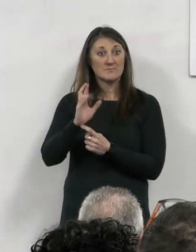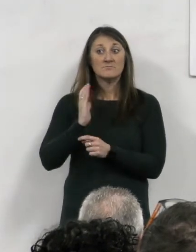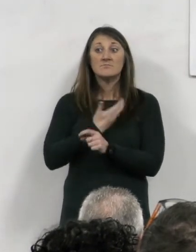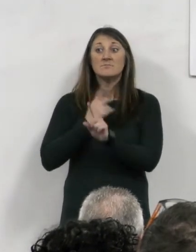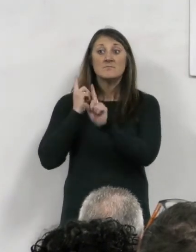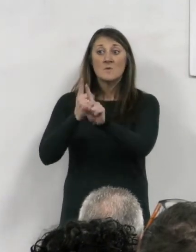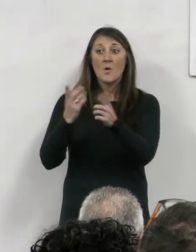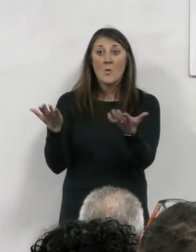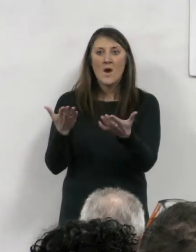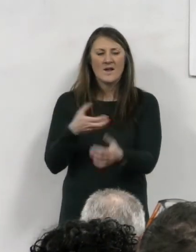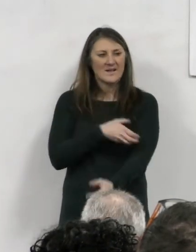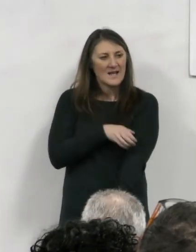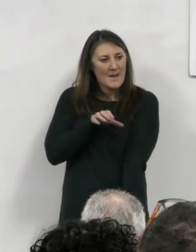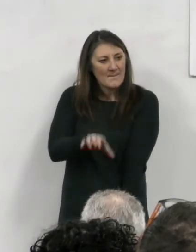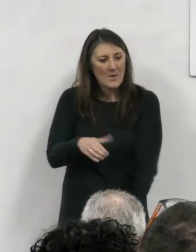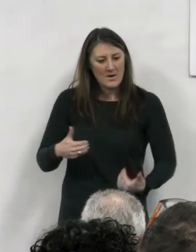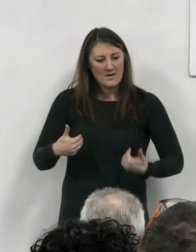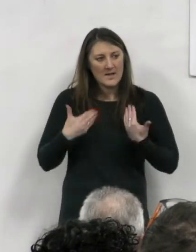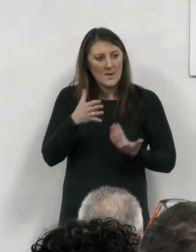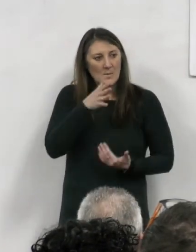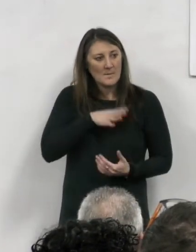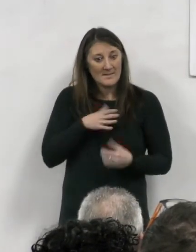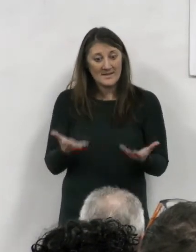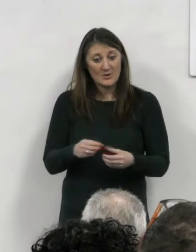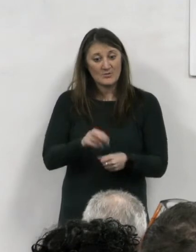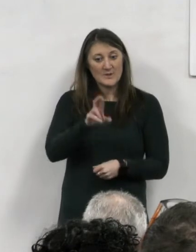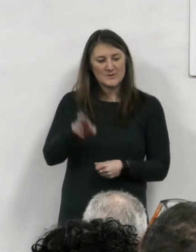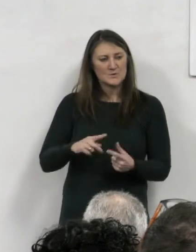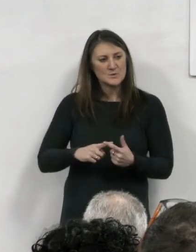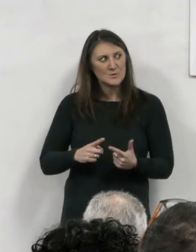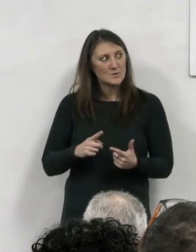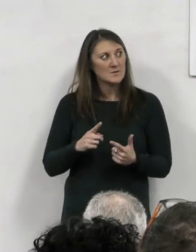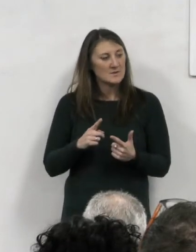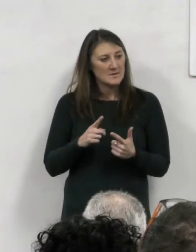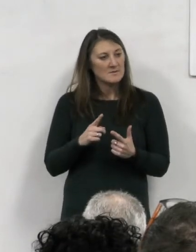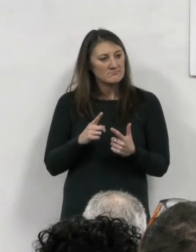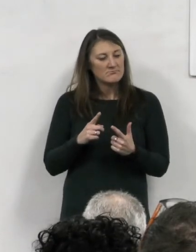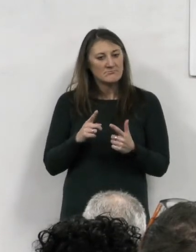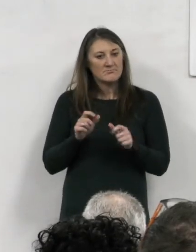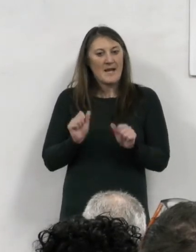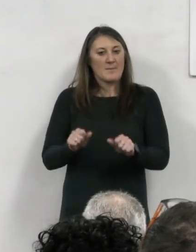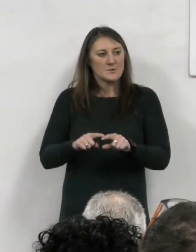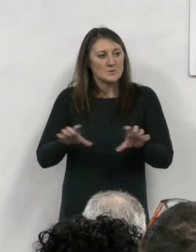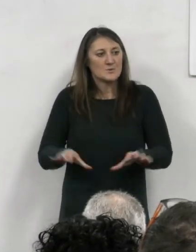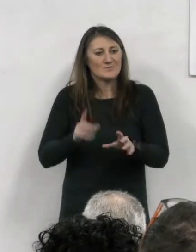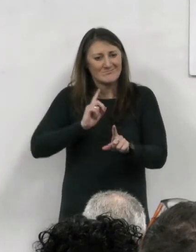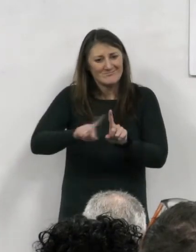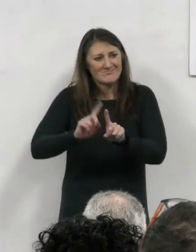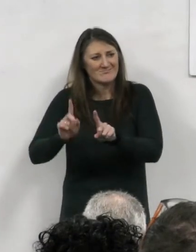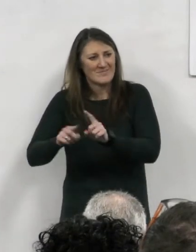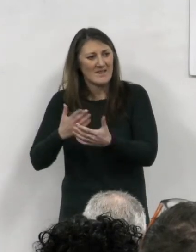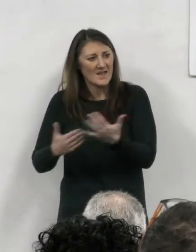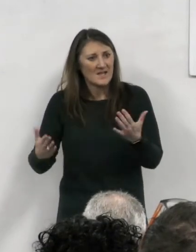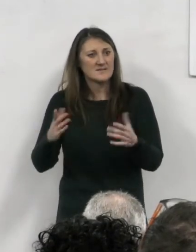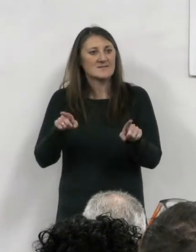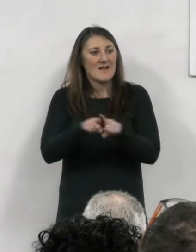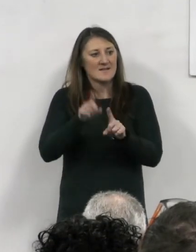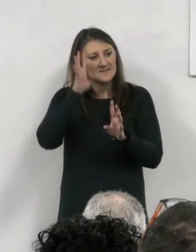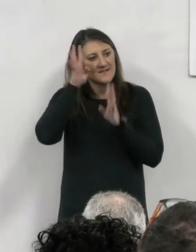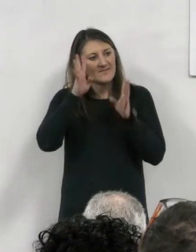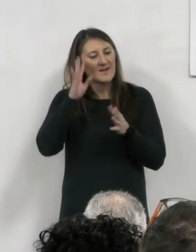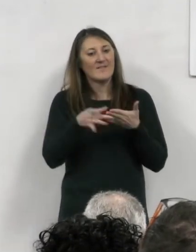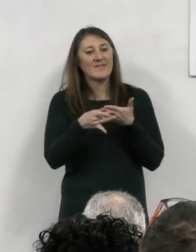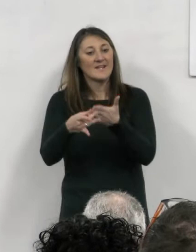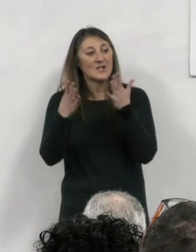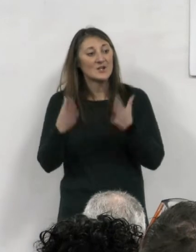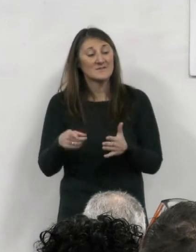to empower young women in Rochester to live into their potential as incredible, innovative leaders. Leaders